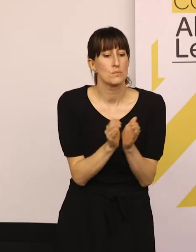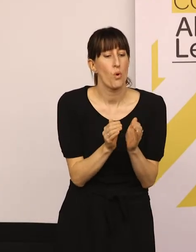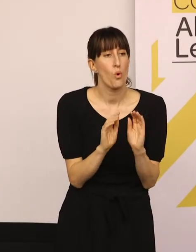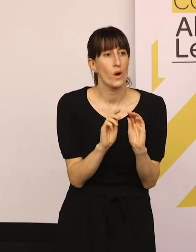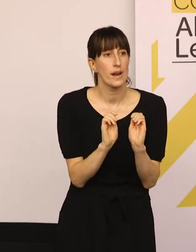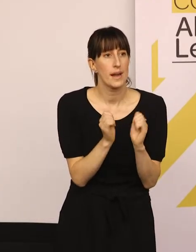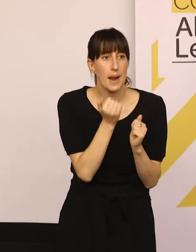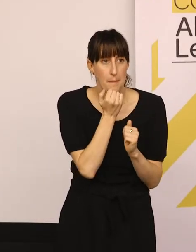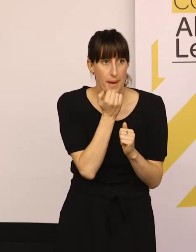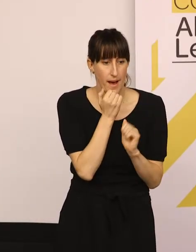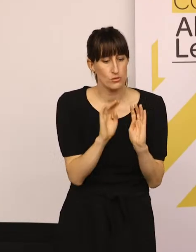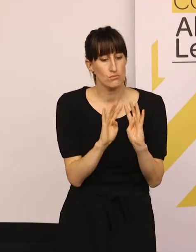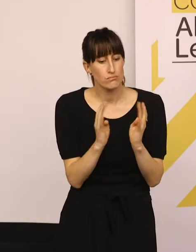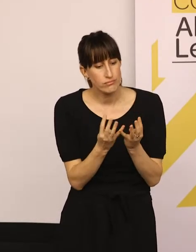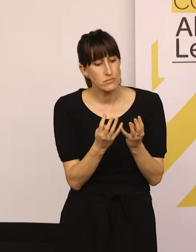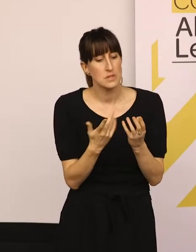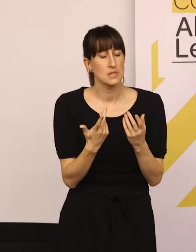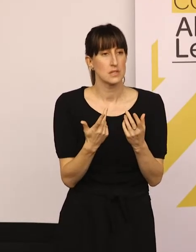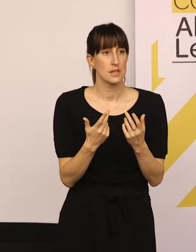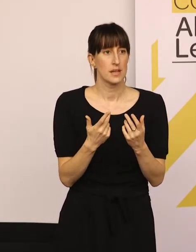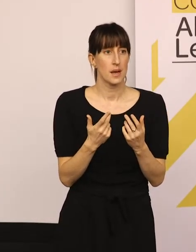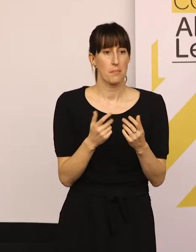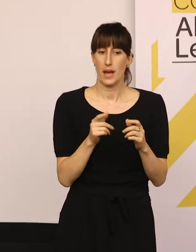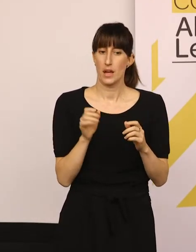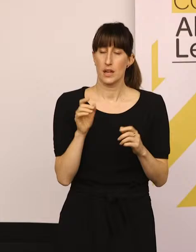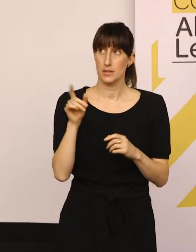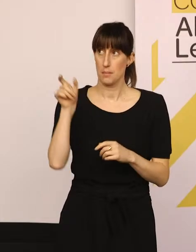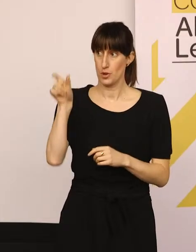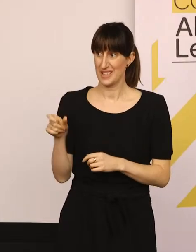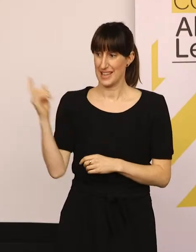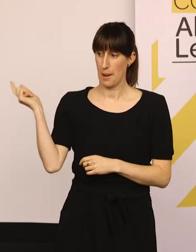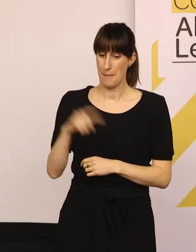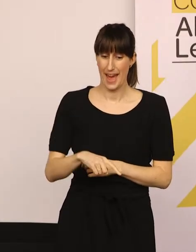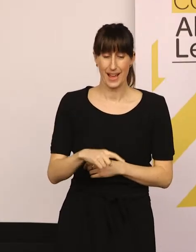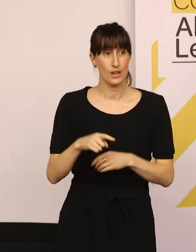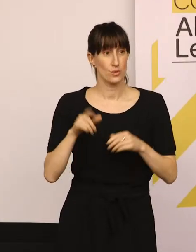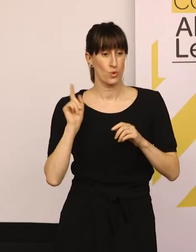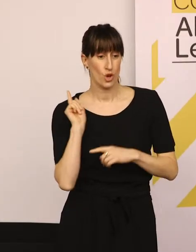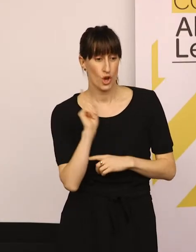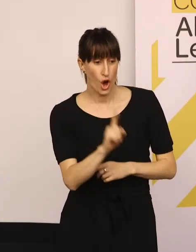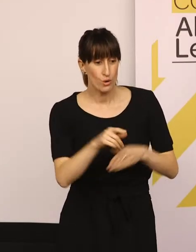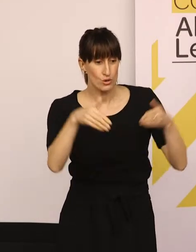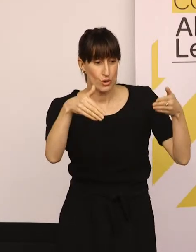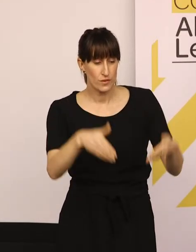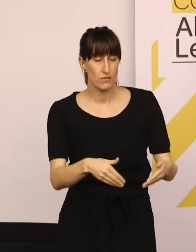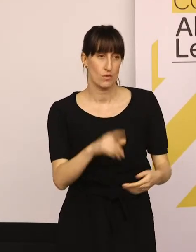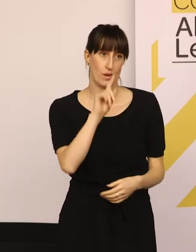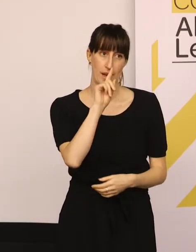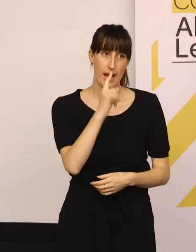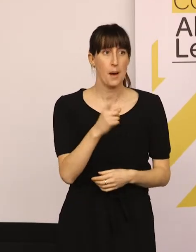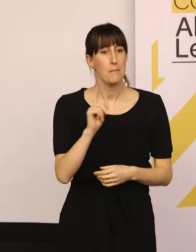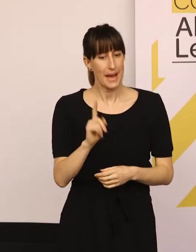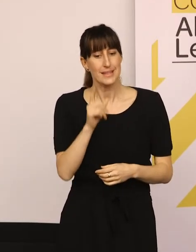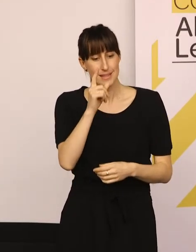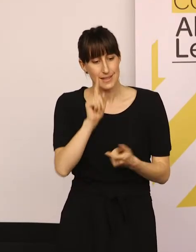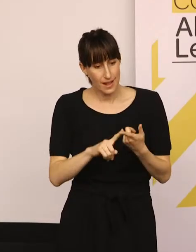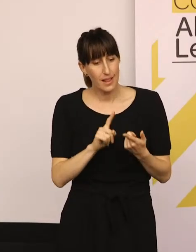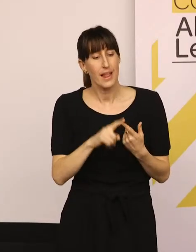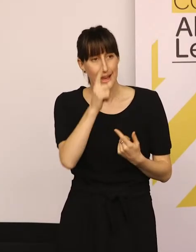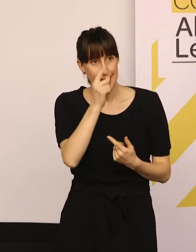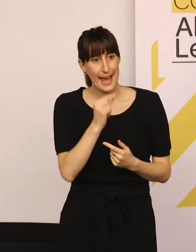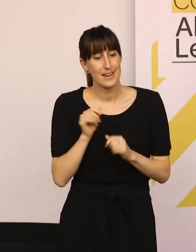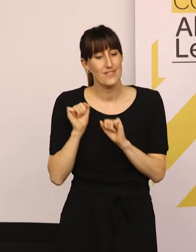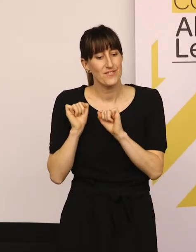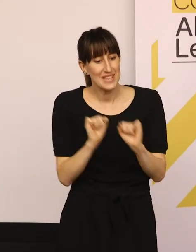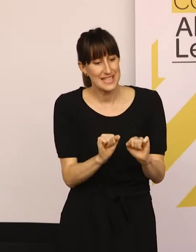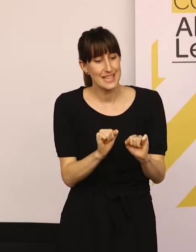attendance at the actual funeral or tangihanga rather than the ability to actually spend time either with a dying loved one or as part of a grieving group